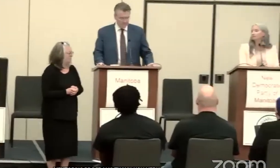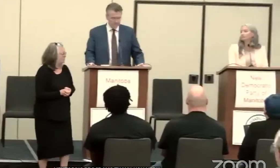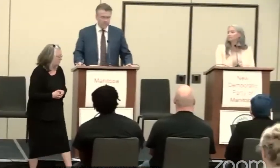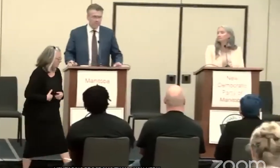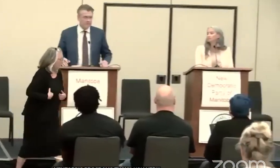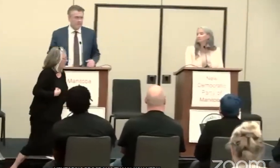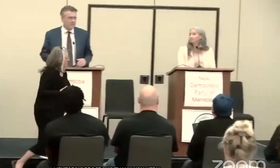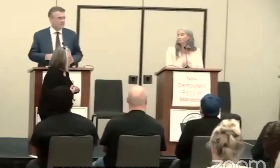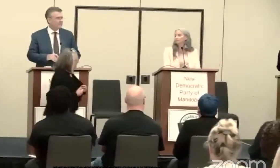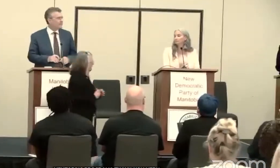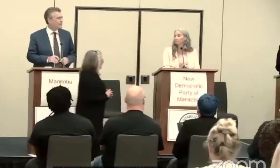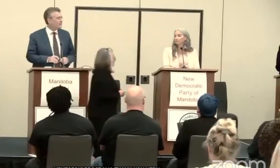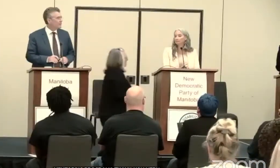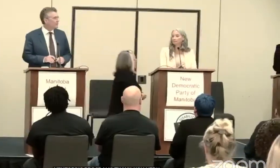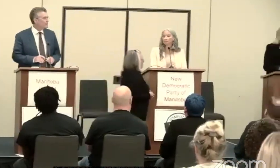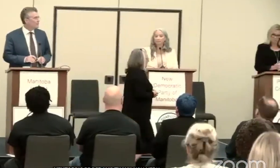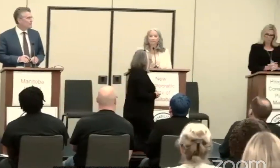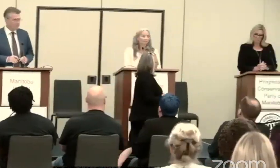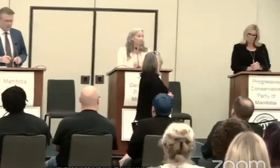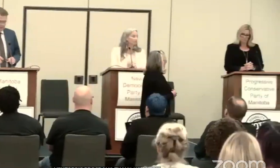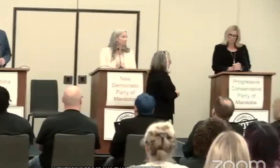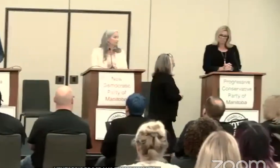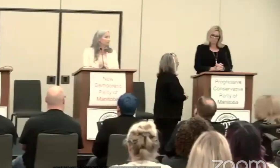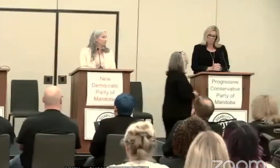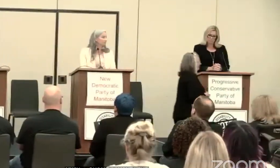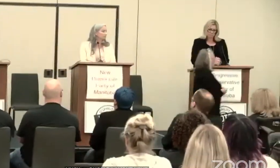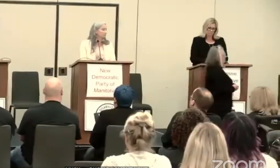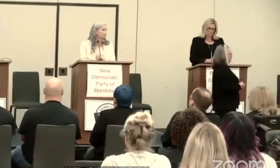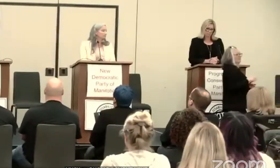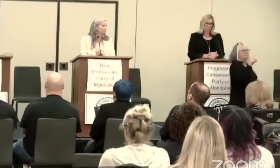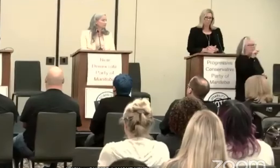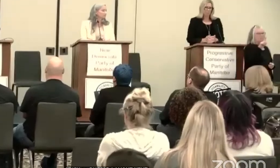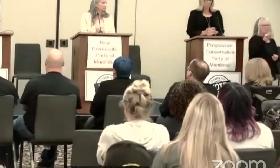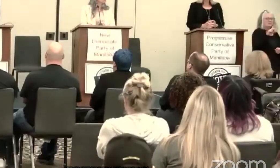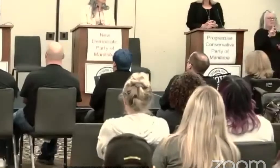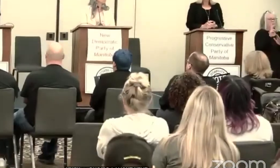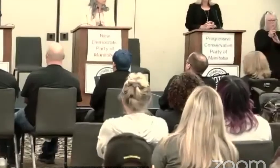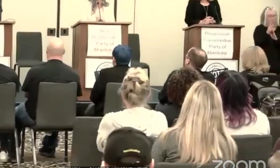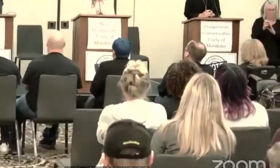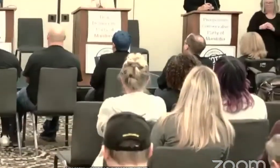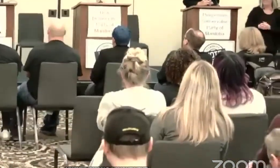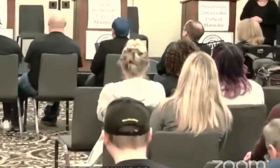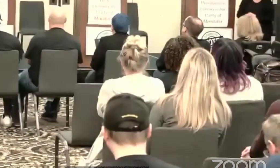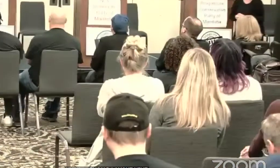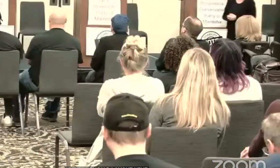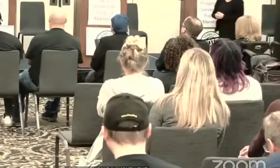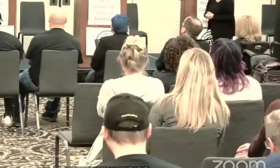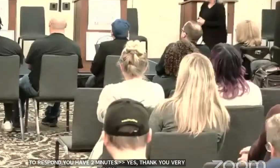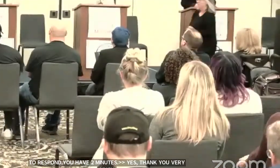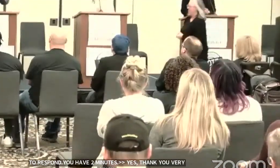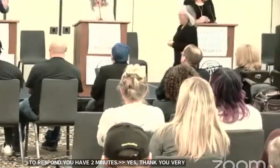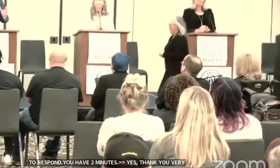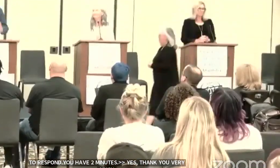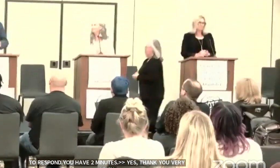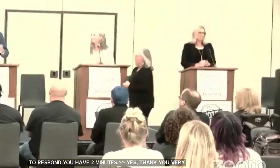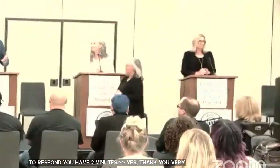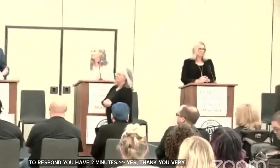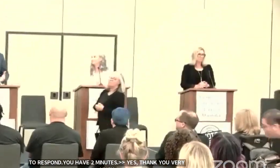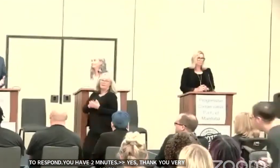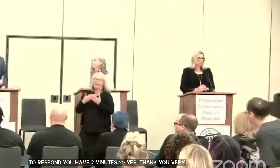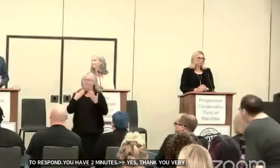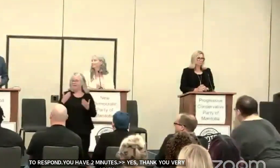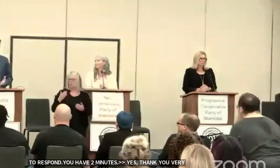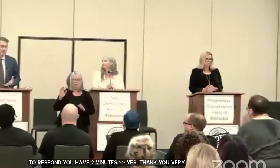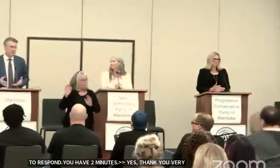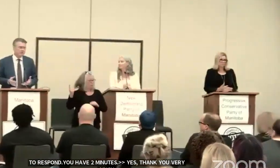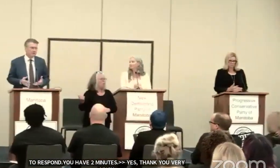Dougal Lamont, next to respond. You have 2 minutes. Yeah, thank you very much. It's a great question. I mean, one of the things we've